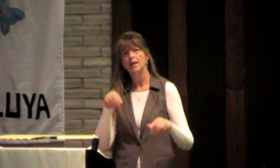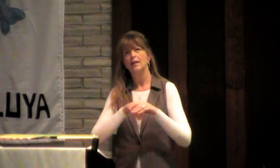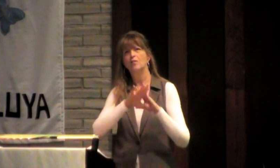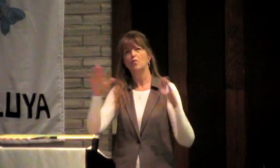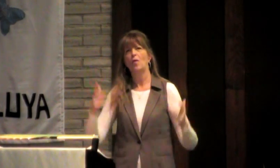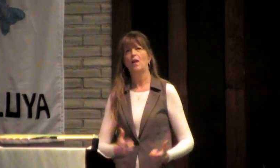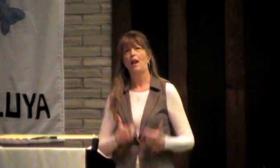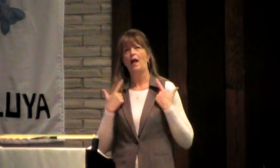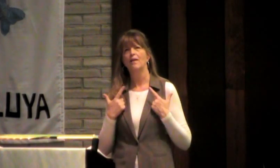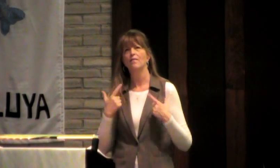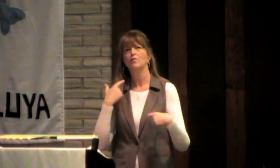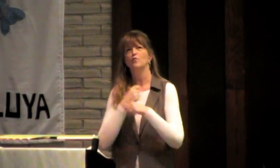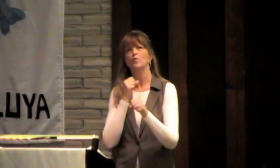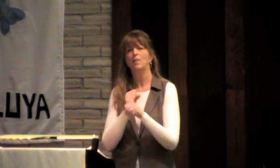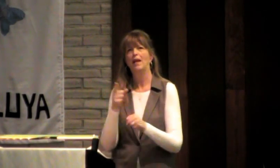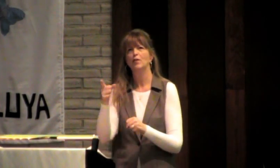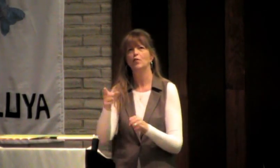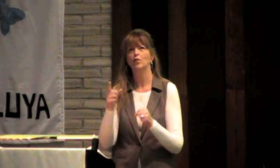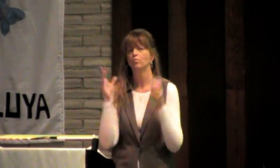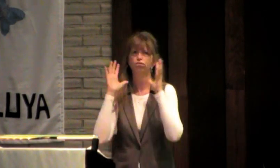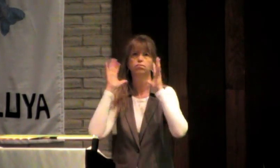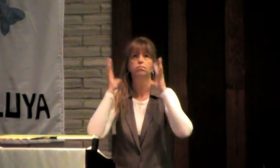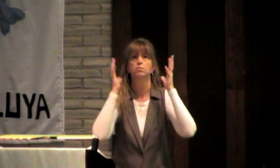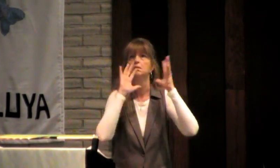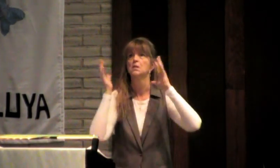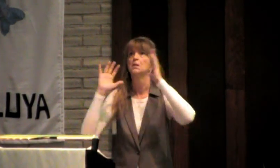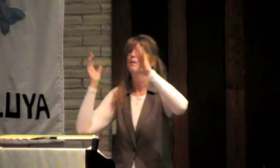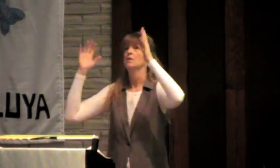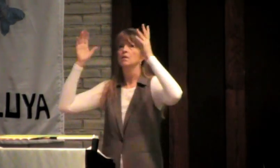happen in your life if you can make you, I mean,